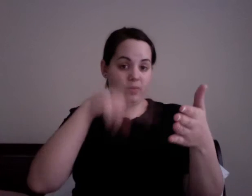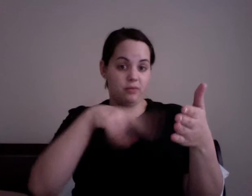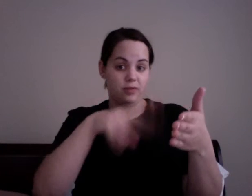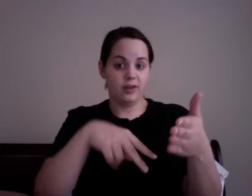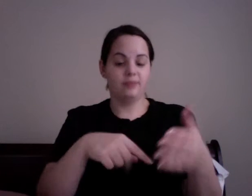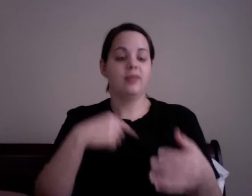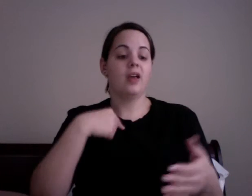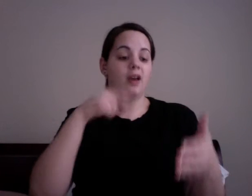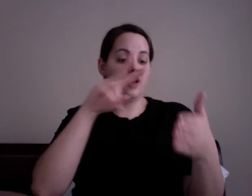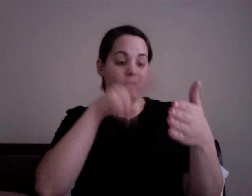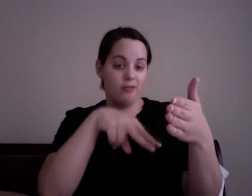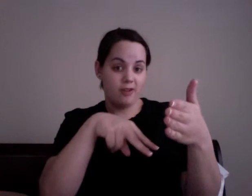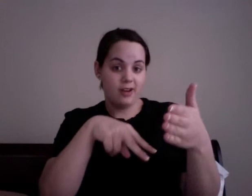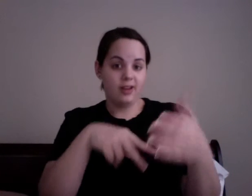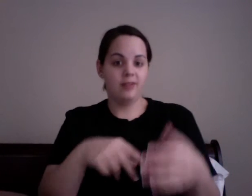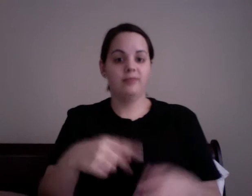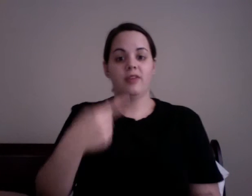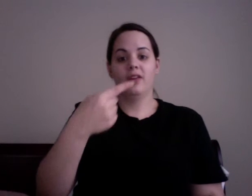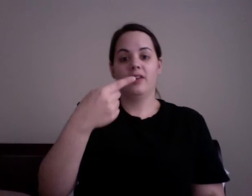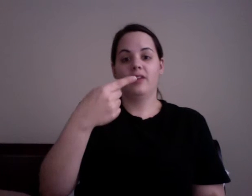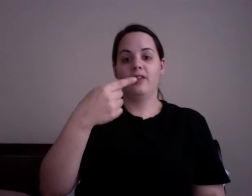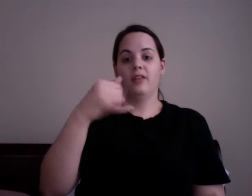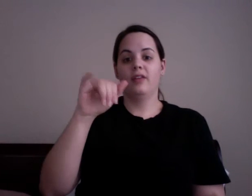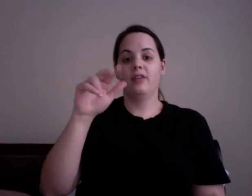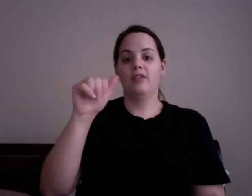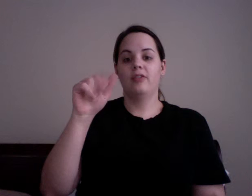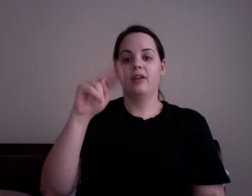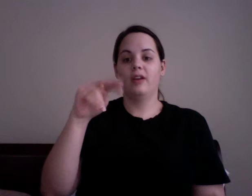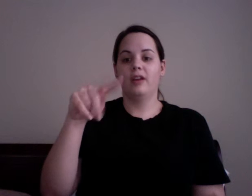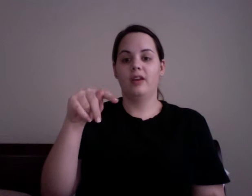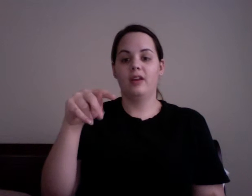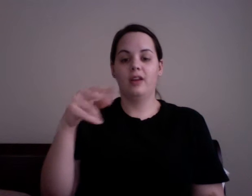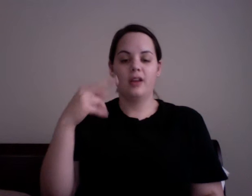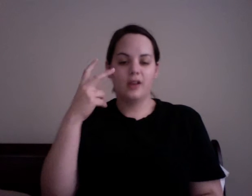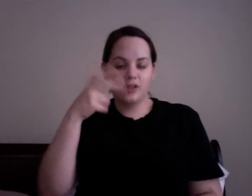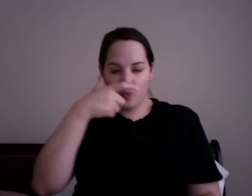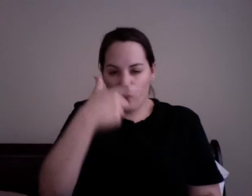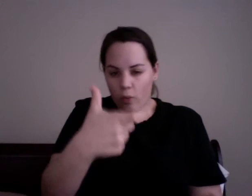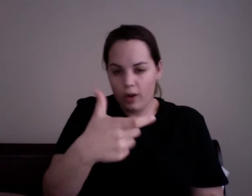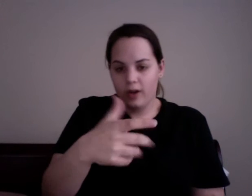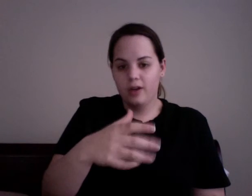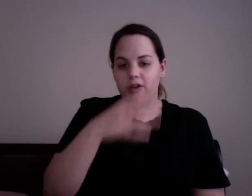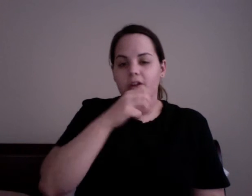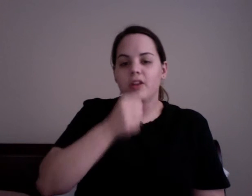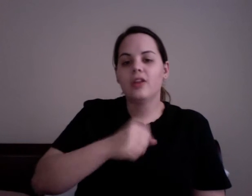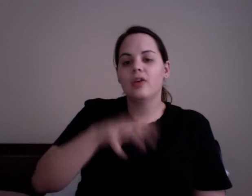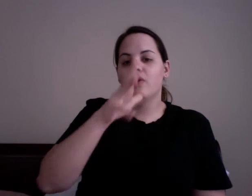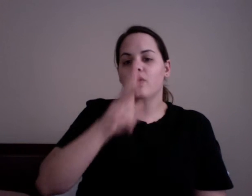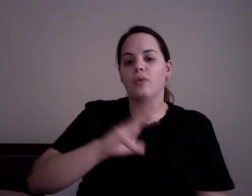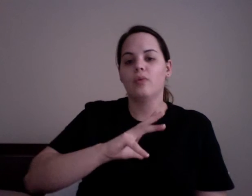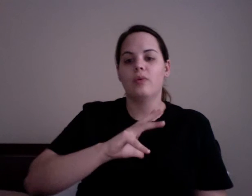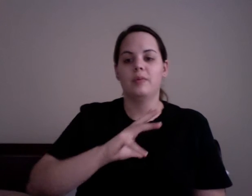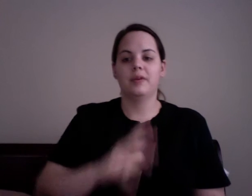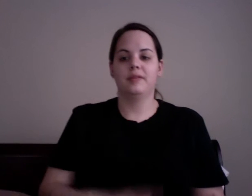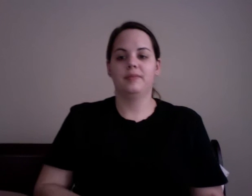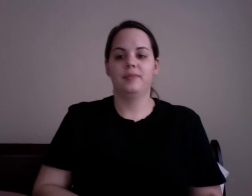read that the giant is watching the old woman through the window. He's just kind of peeking in on her. And my schema